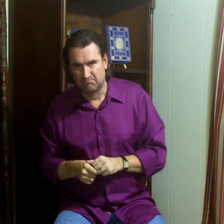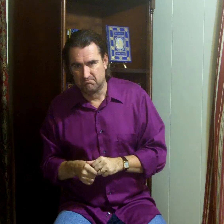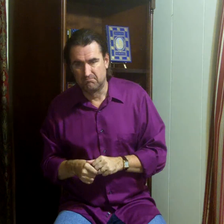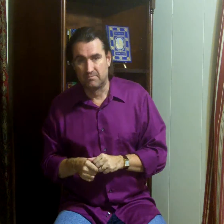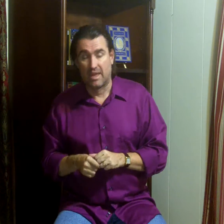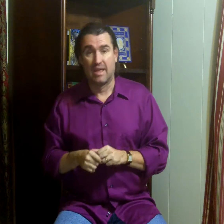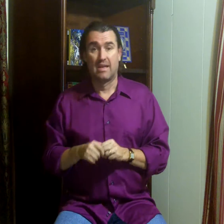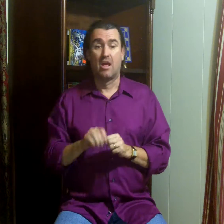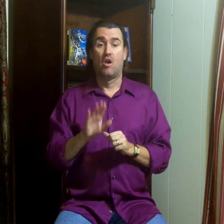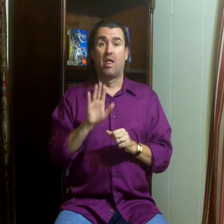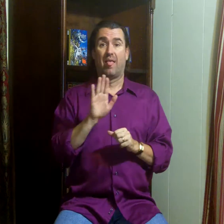performance test